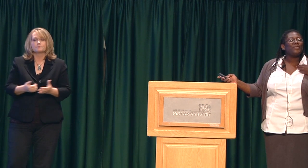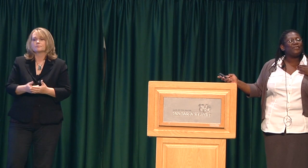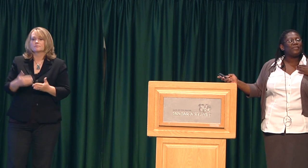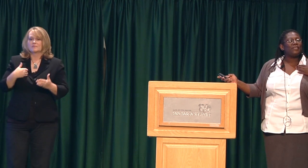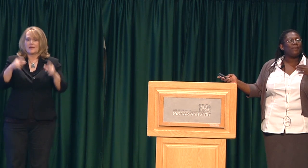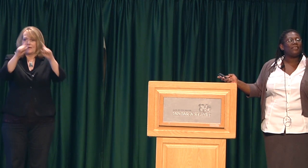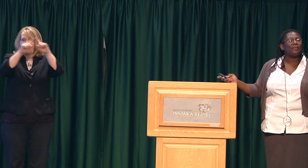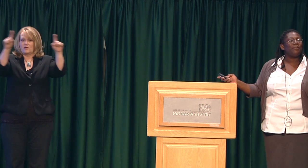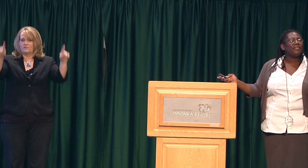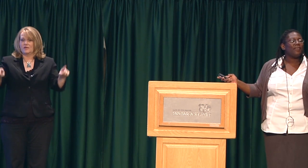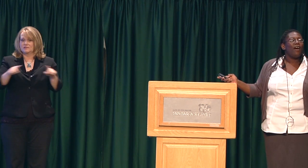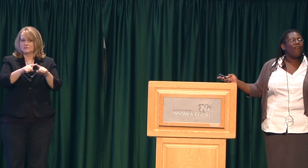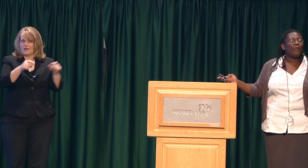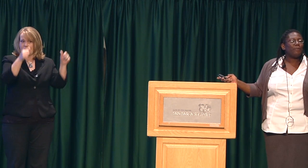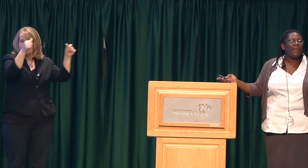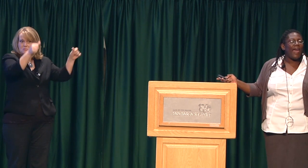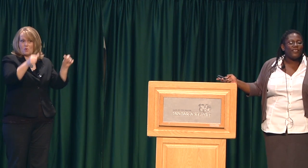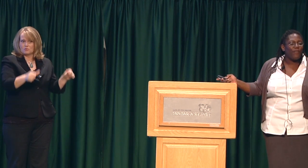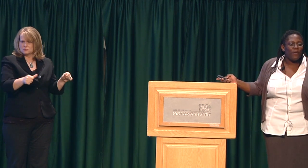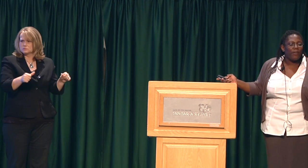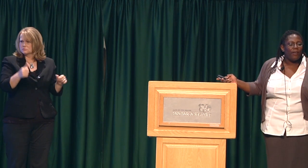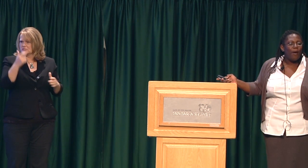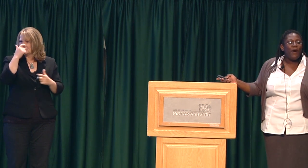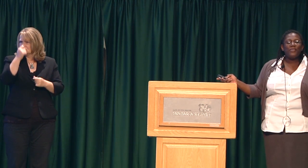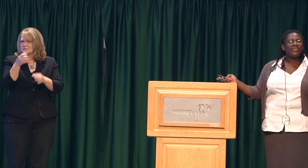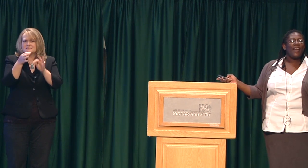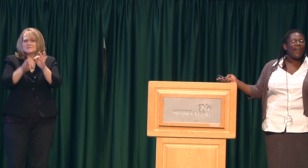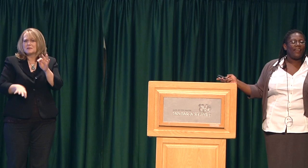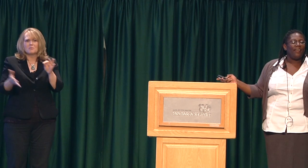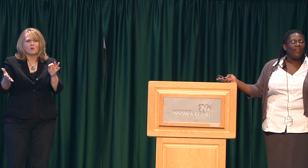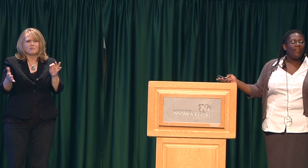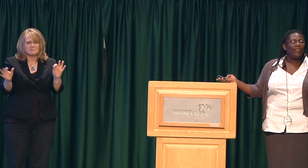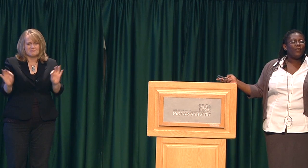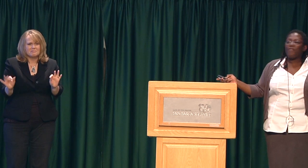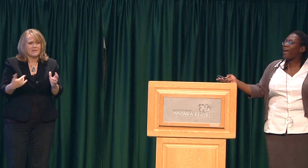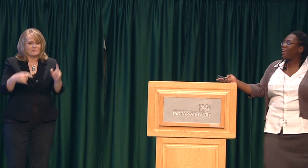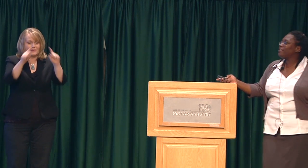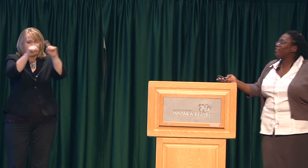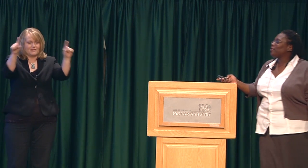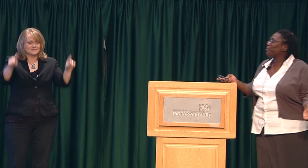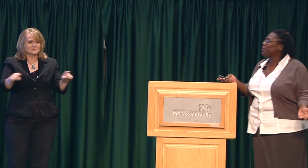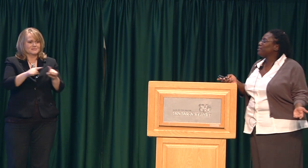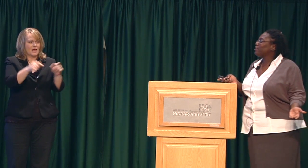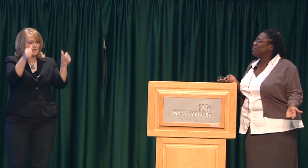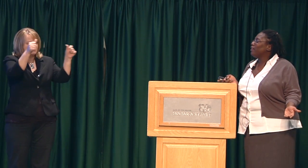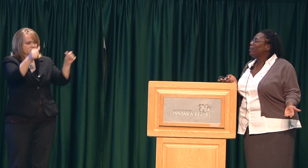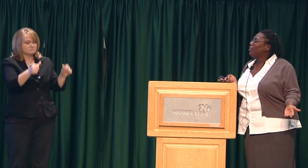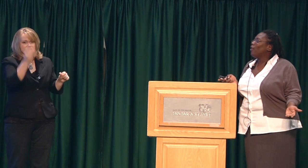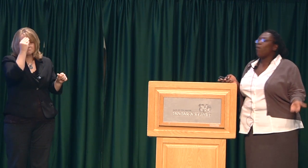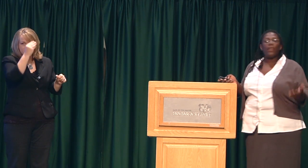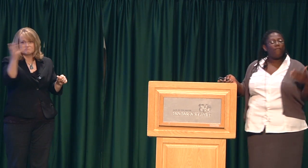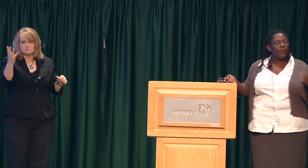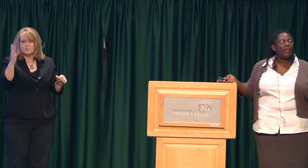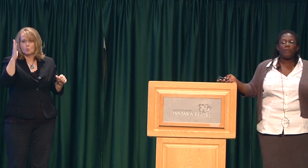simply posting a sign. That's what was interesting to me, the simplicity of what was being asked for. that you provide ASL alternatives.